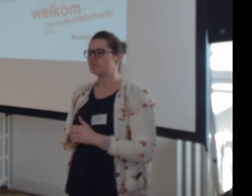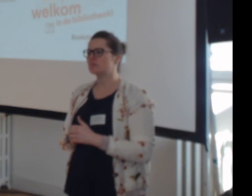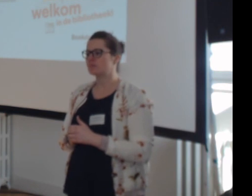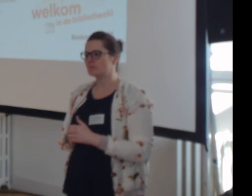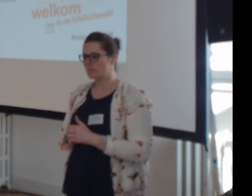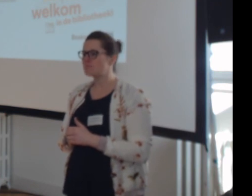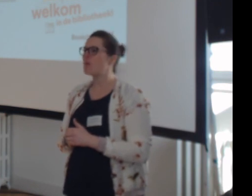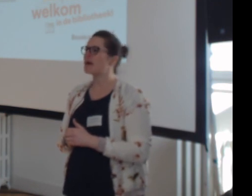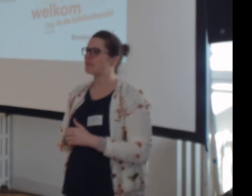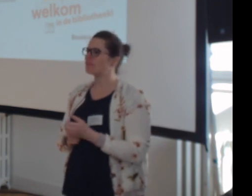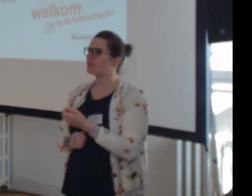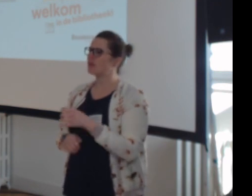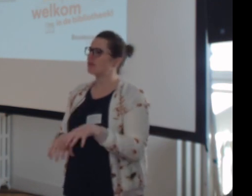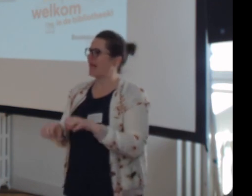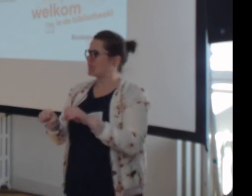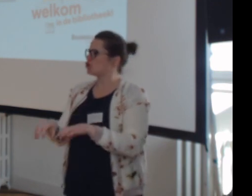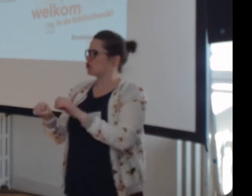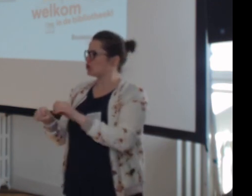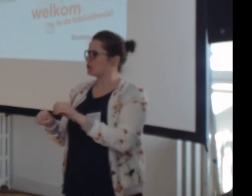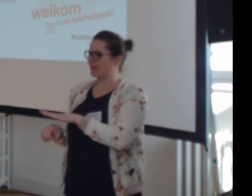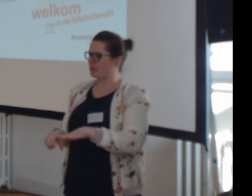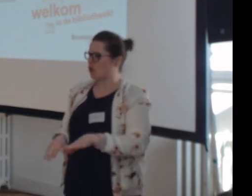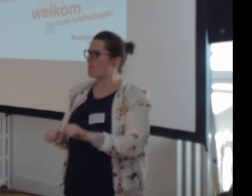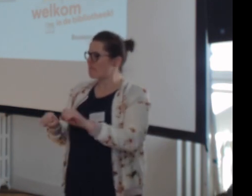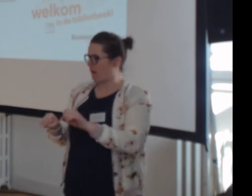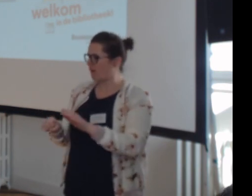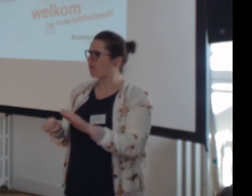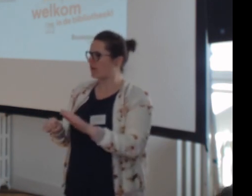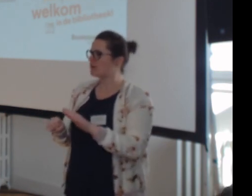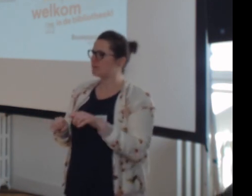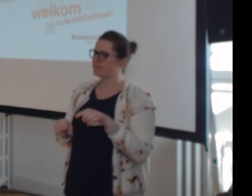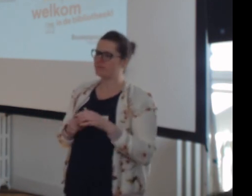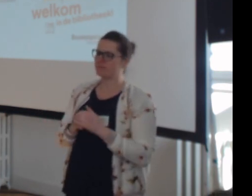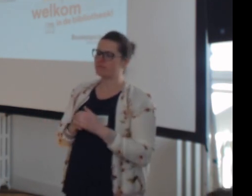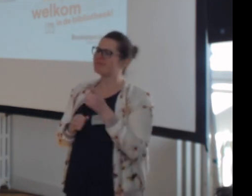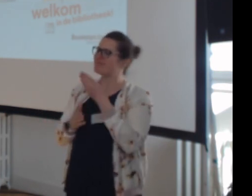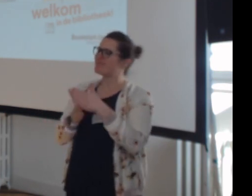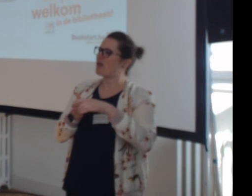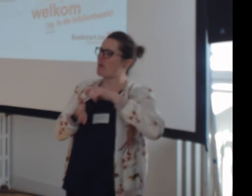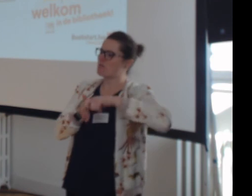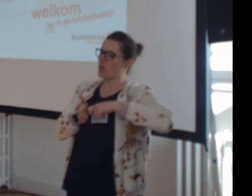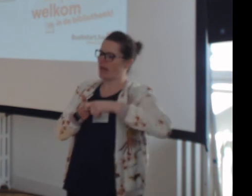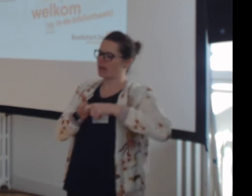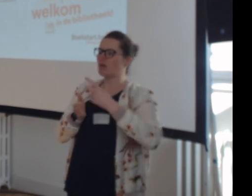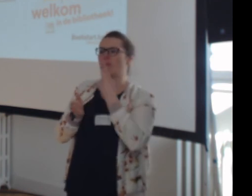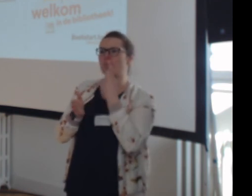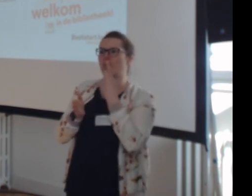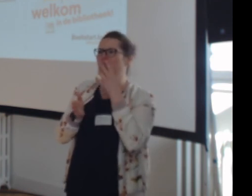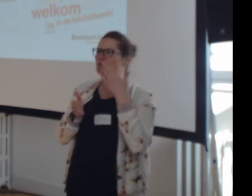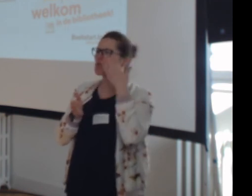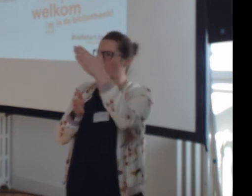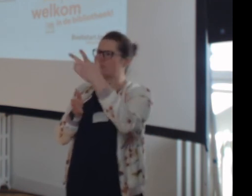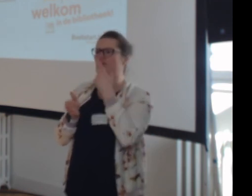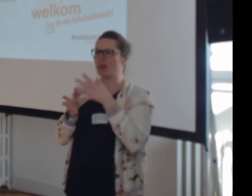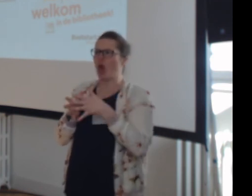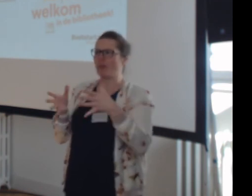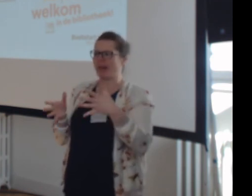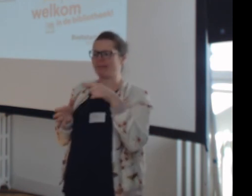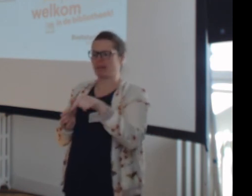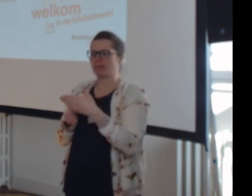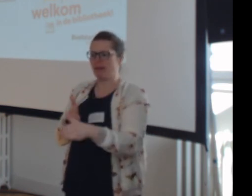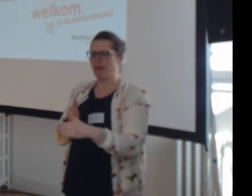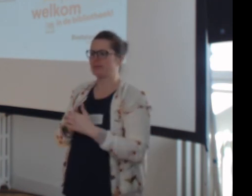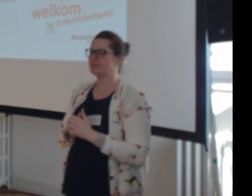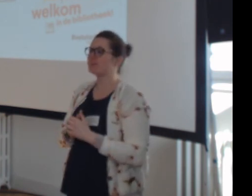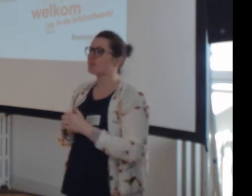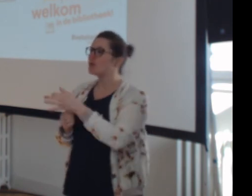of kindergartens for the moment, and this is a part of the project we'll try to extend in the future.